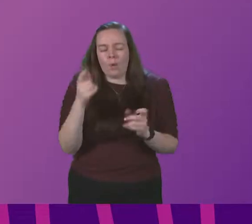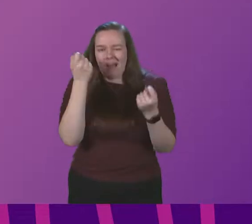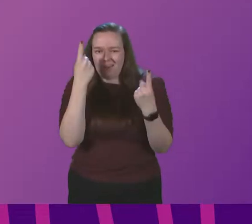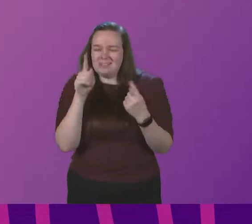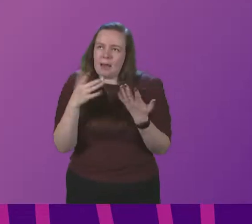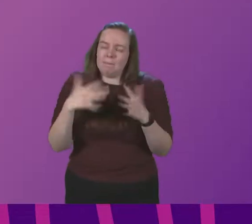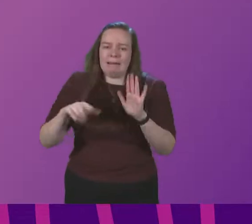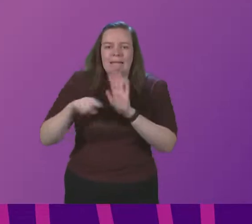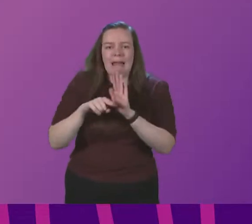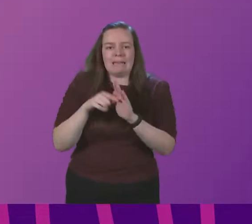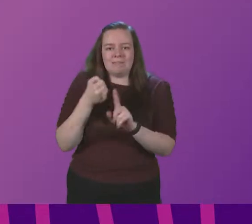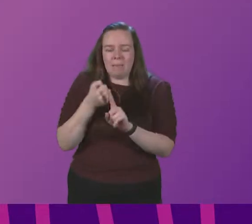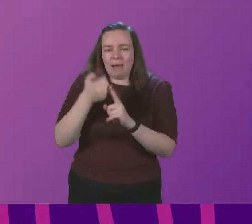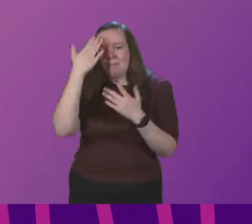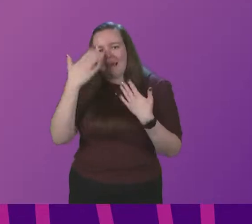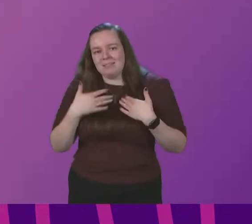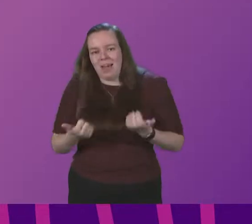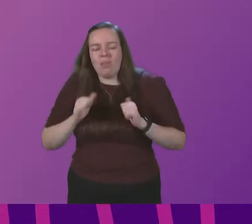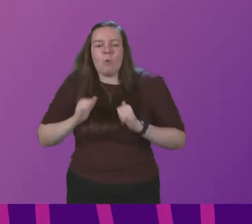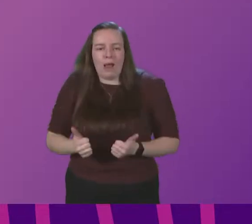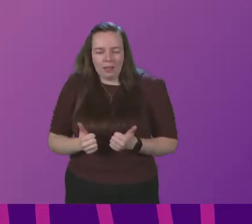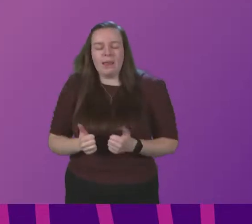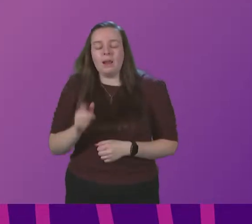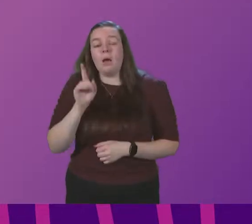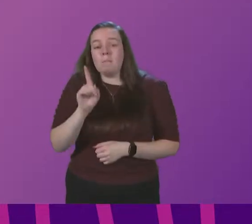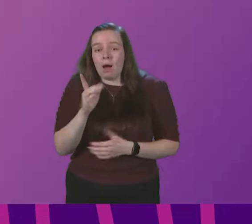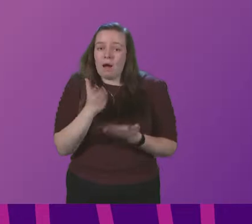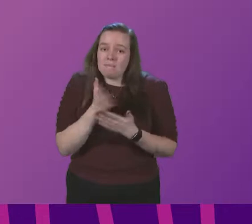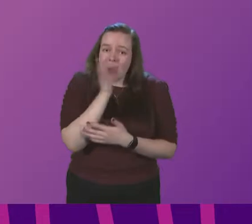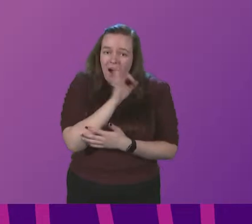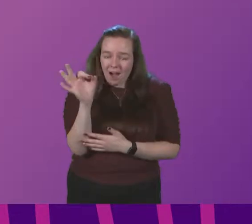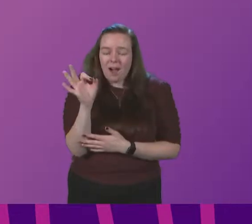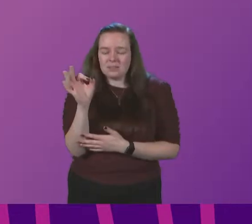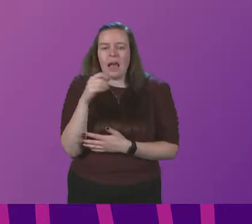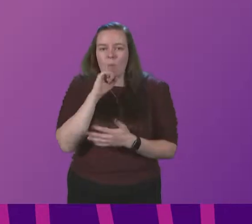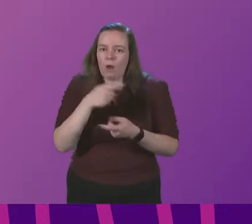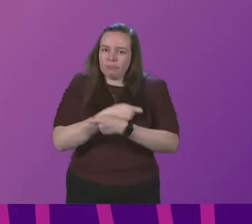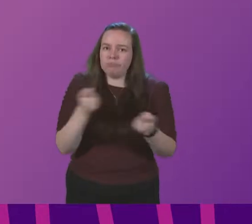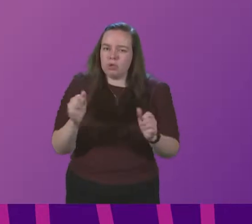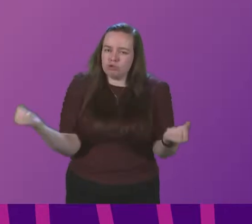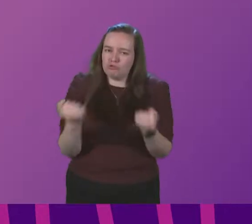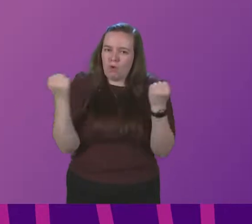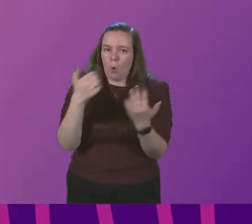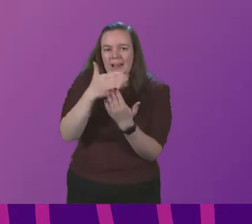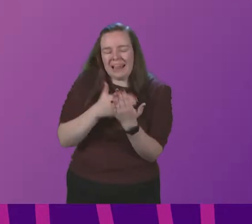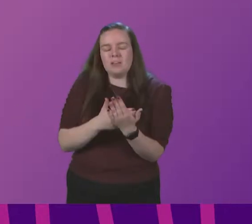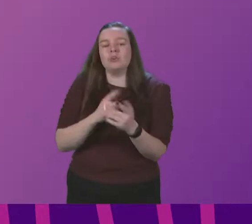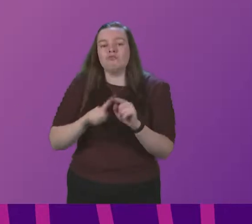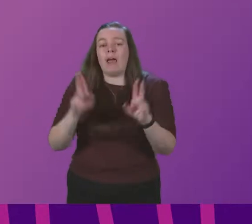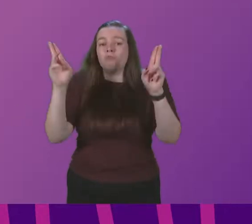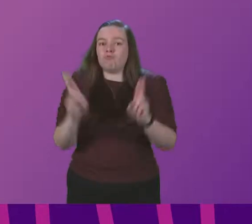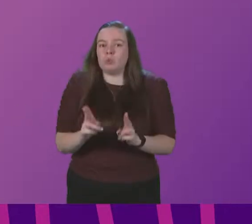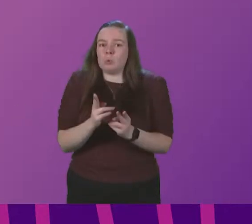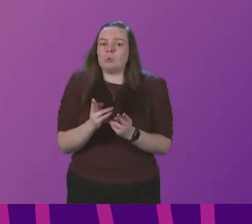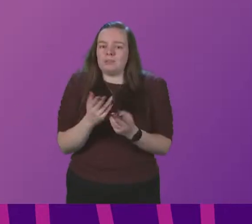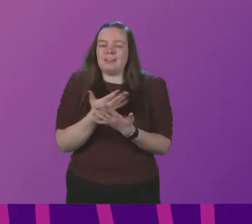impact this has on mental health and wellbeing. But we are asking everyone, and we will issue strong guidance to this effect, to cut down as far as